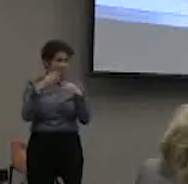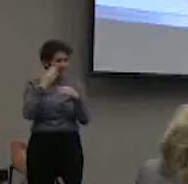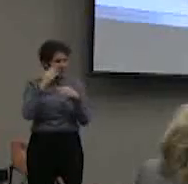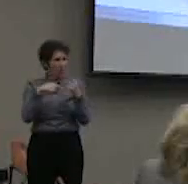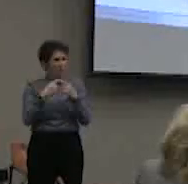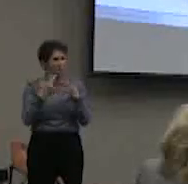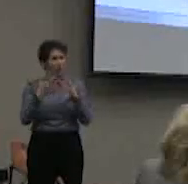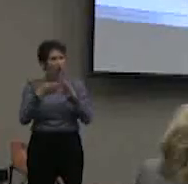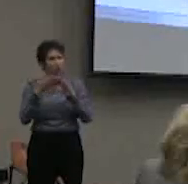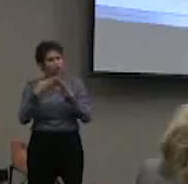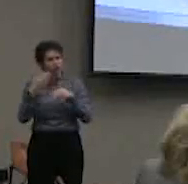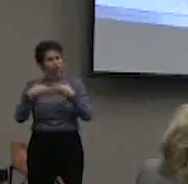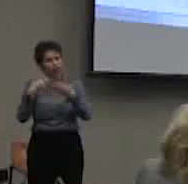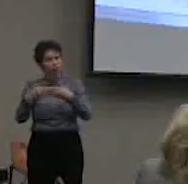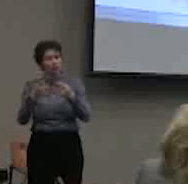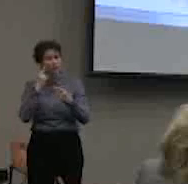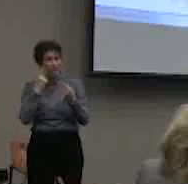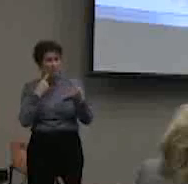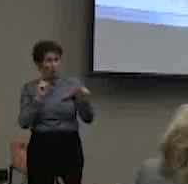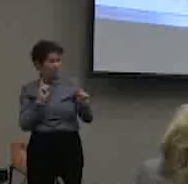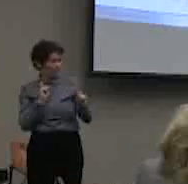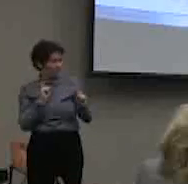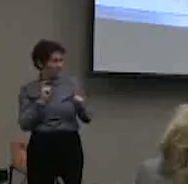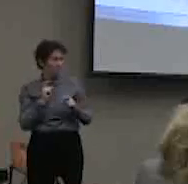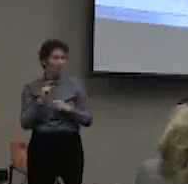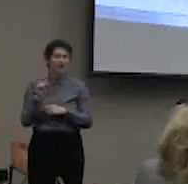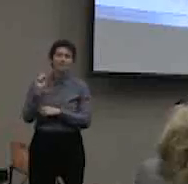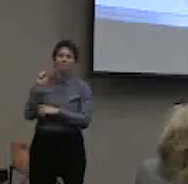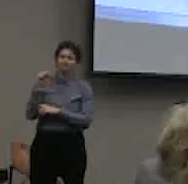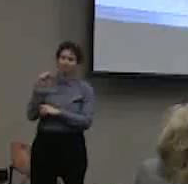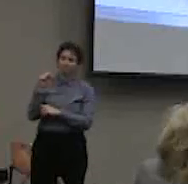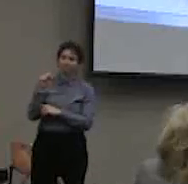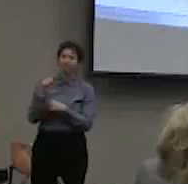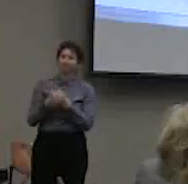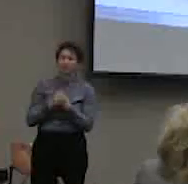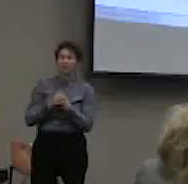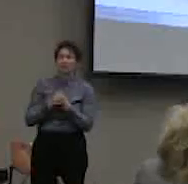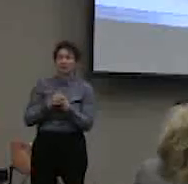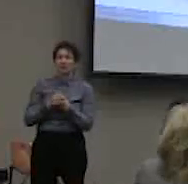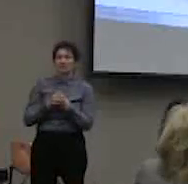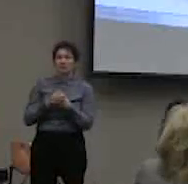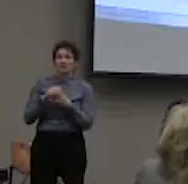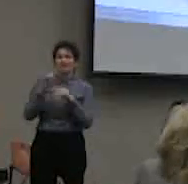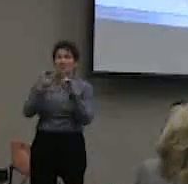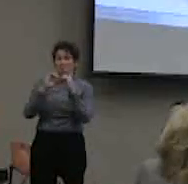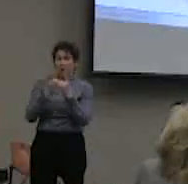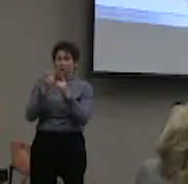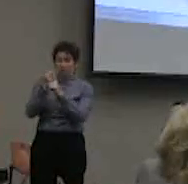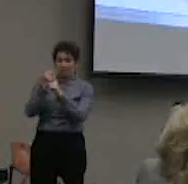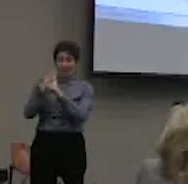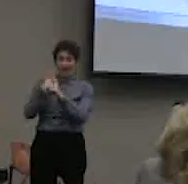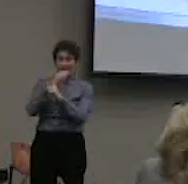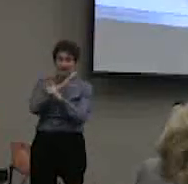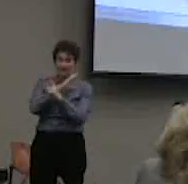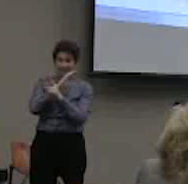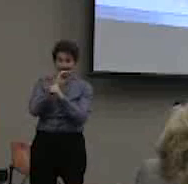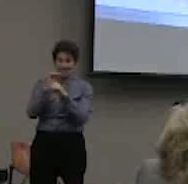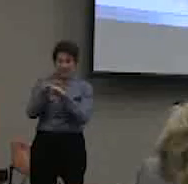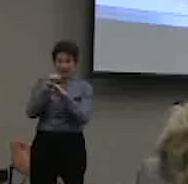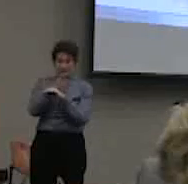off the ground and we've seen them working? Yeah, so the department has an advisory council, which Paula leads,